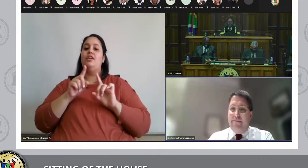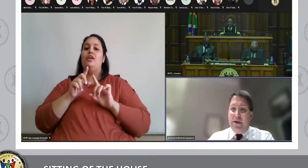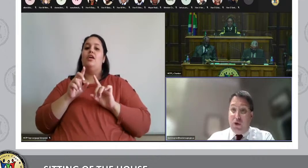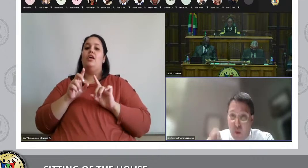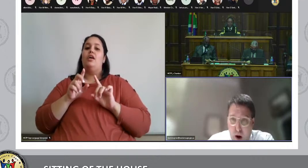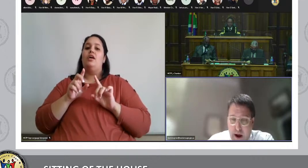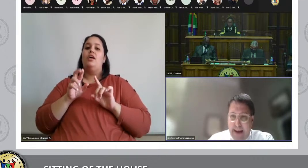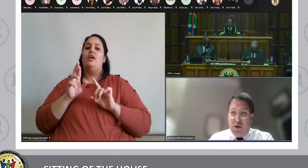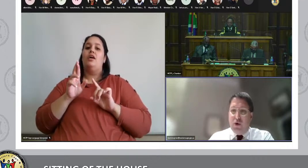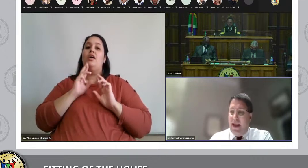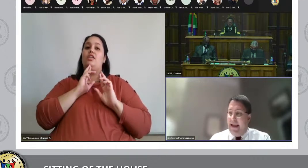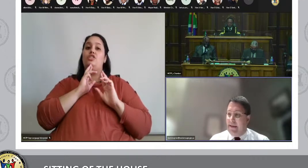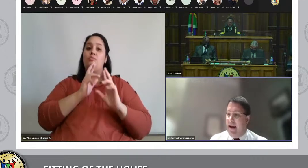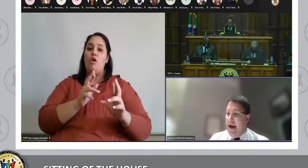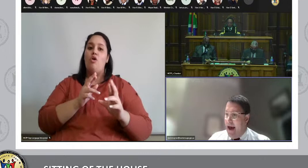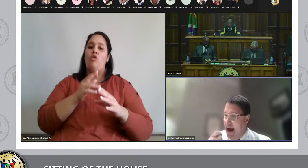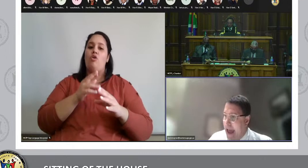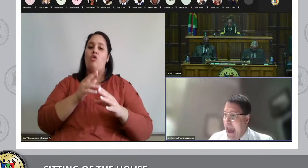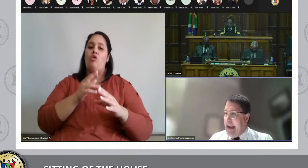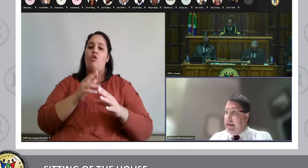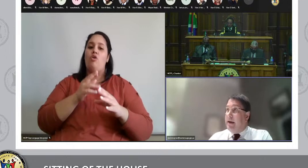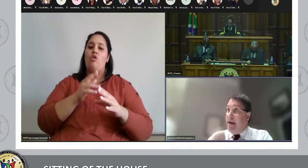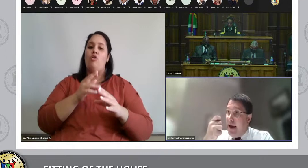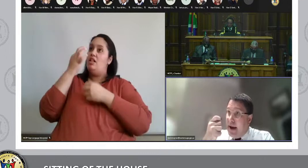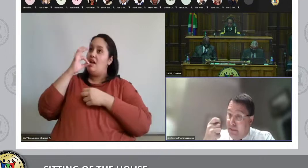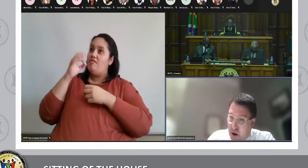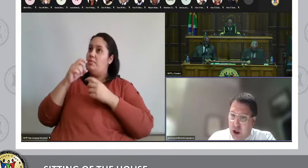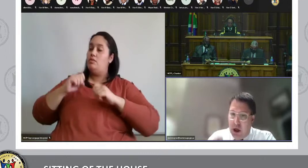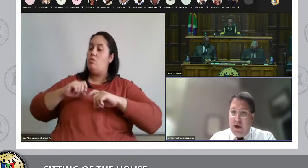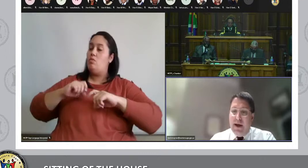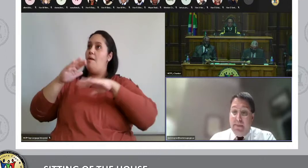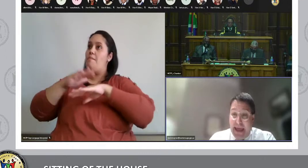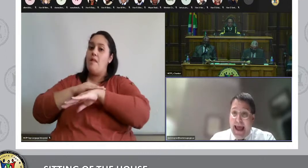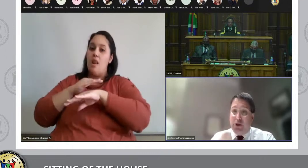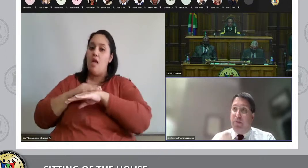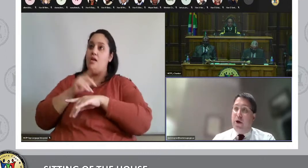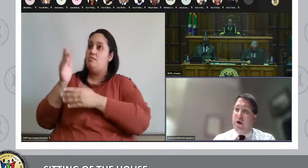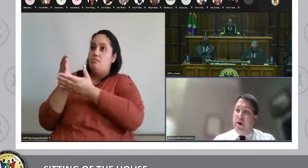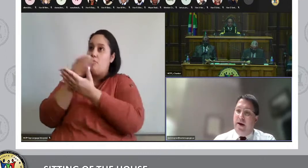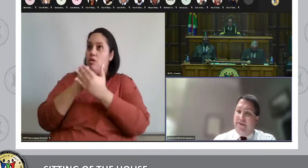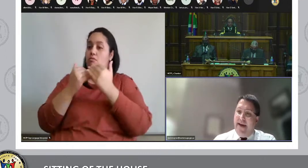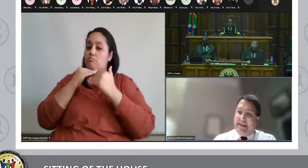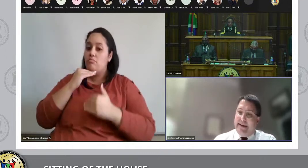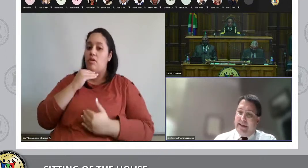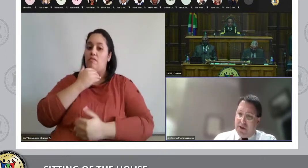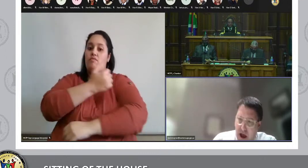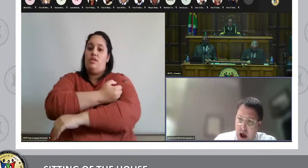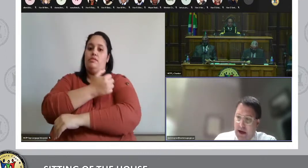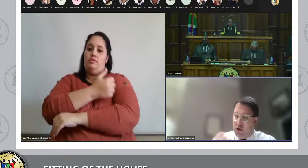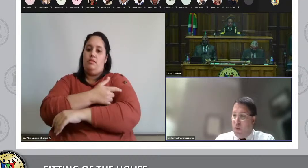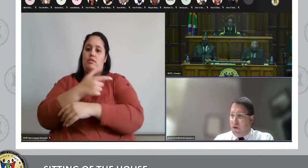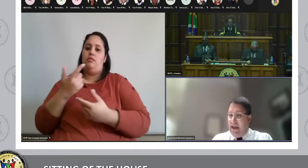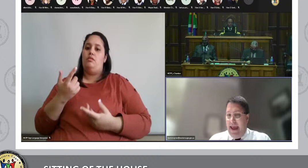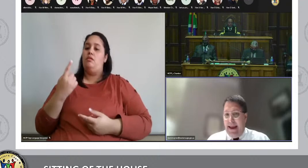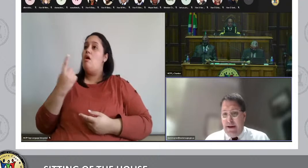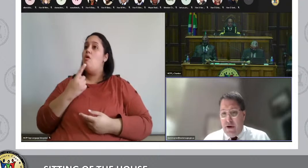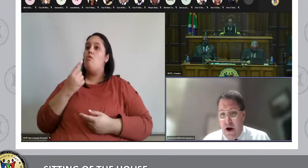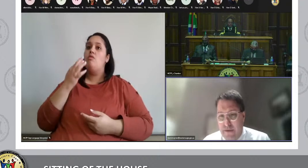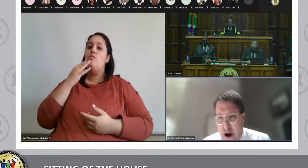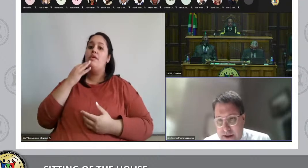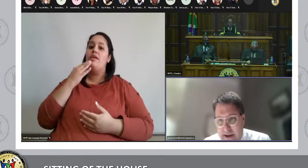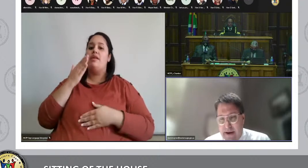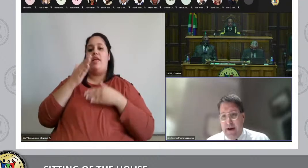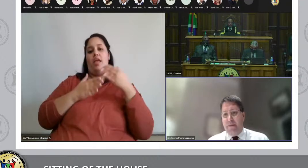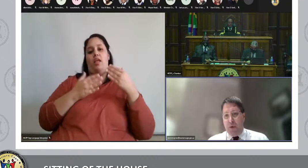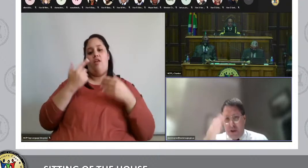national government who woke up too late and began to procure vaccines only towards the end